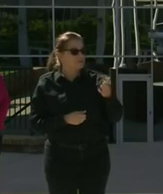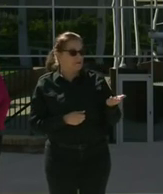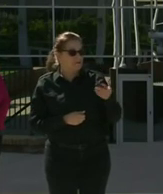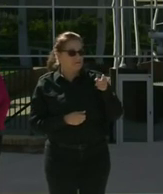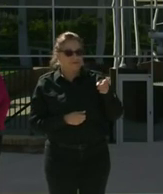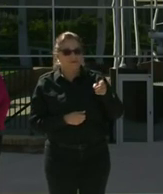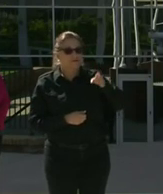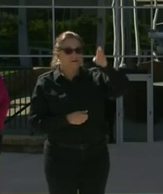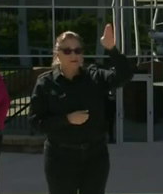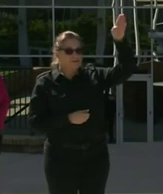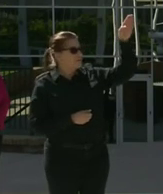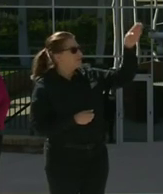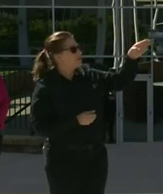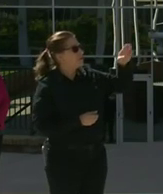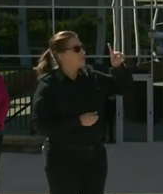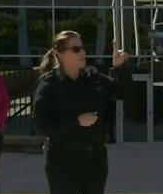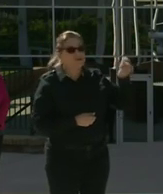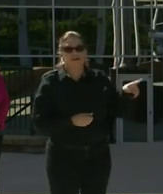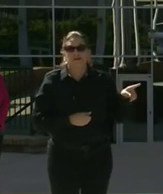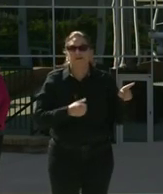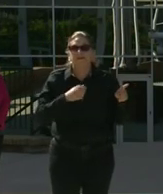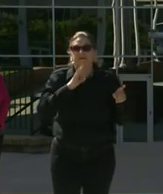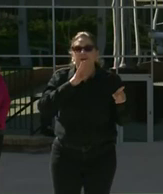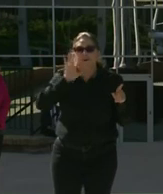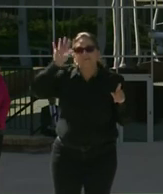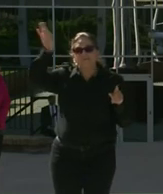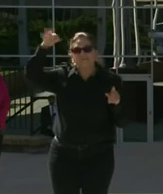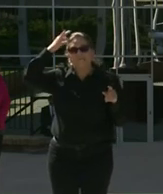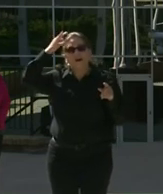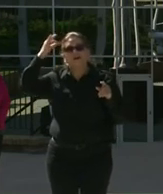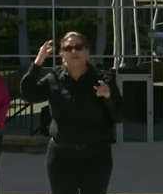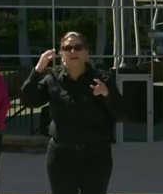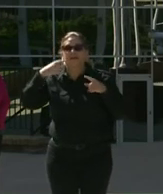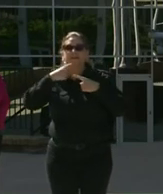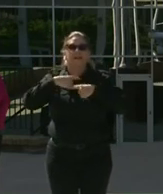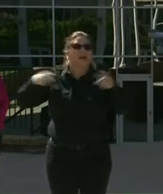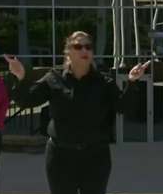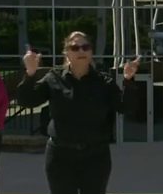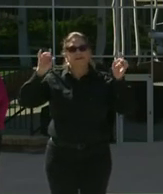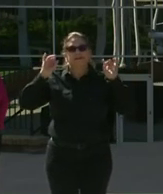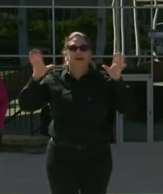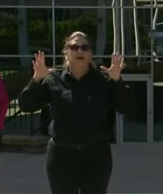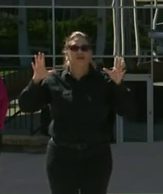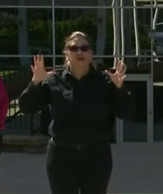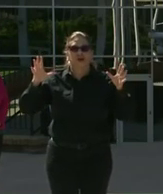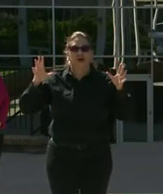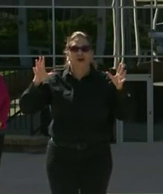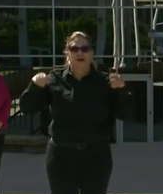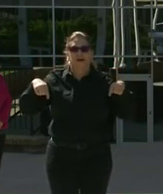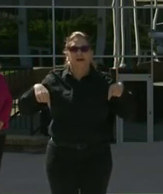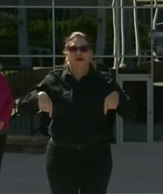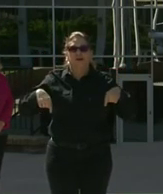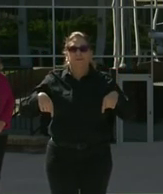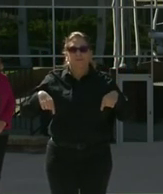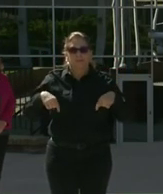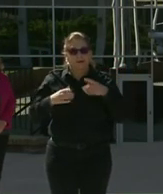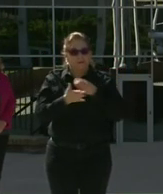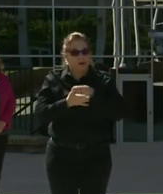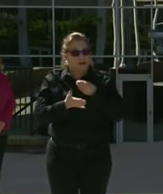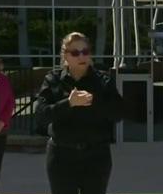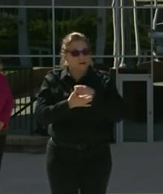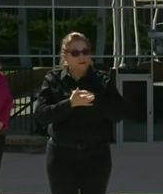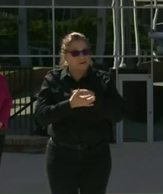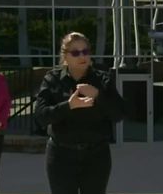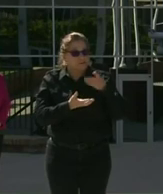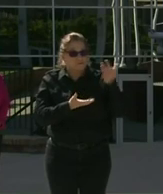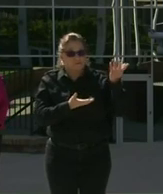of a disaster, we heard from the director about what that will avail you. Are there any dollars associated with that? Can you tell us how much